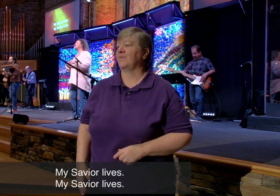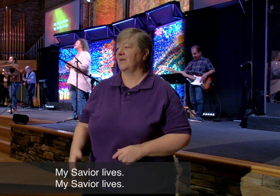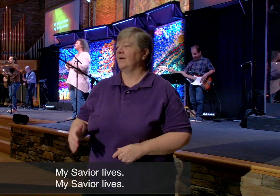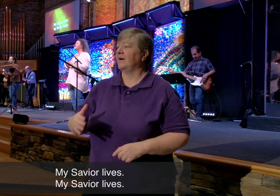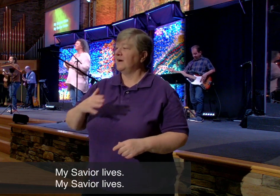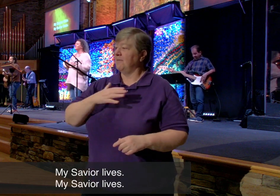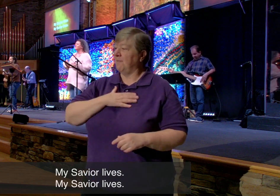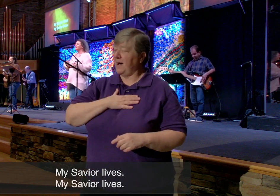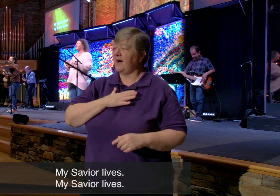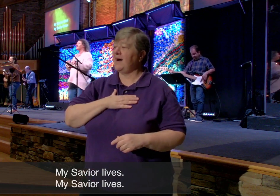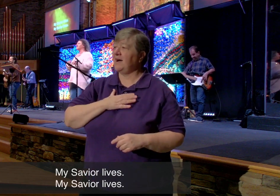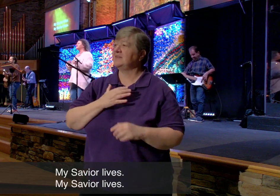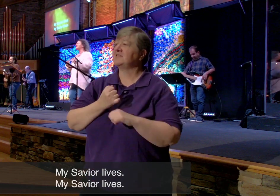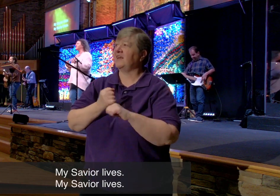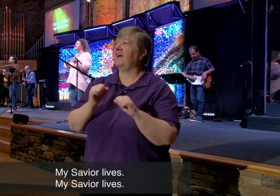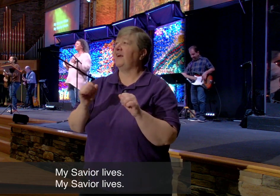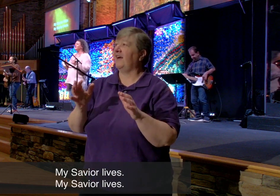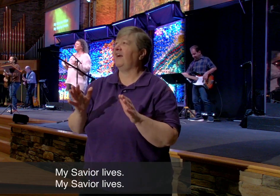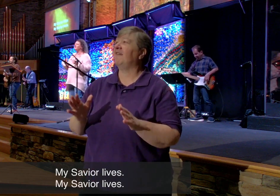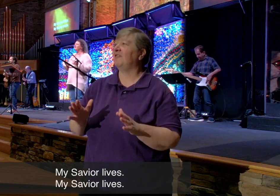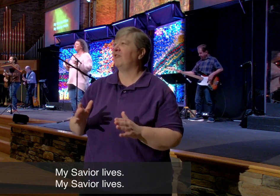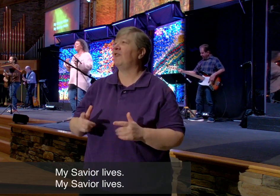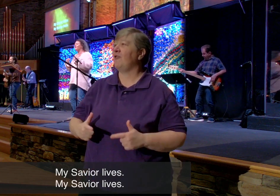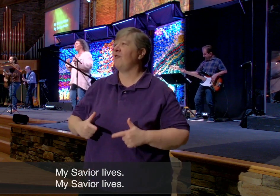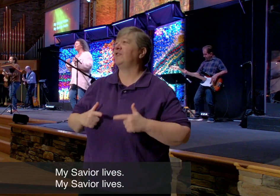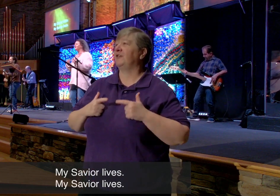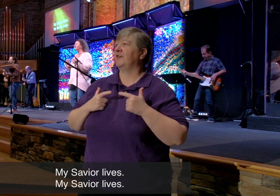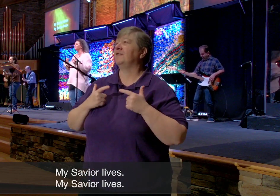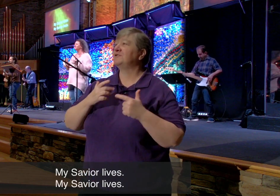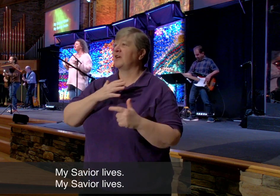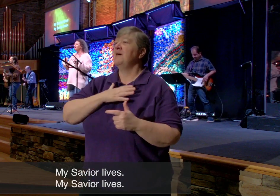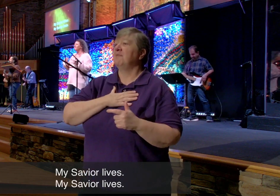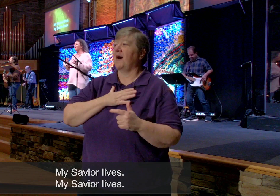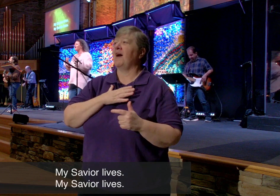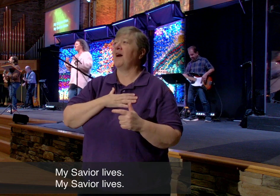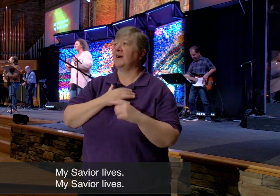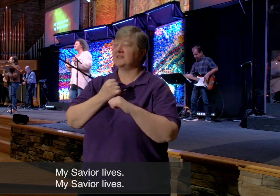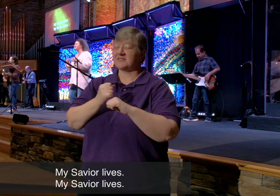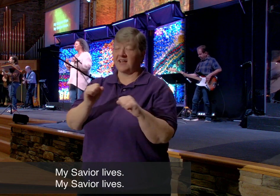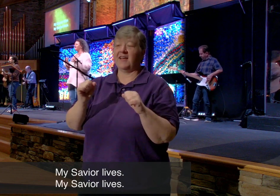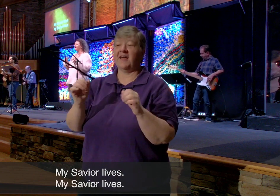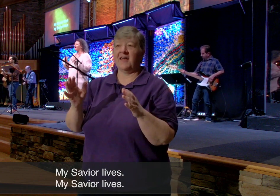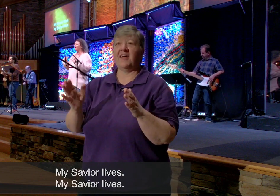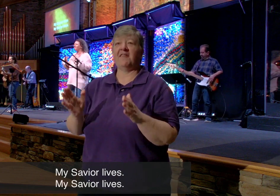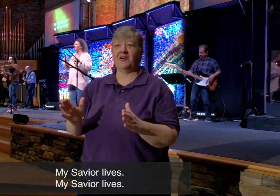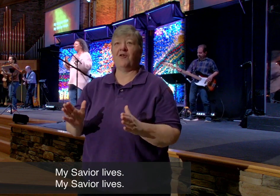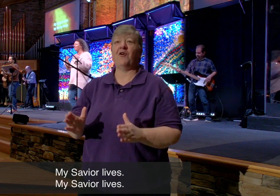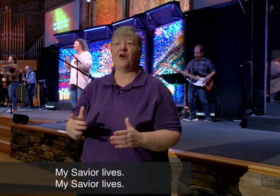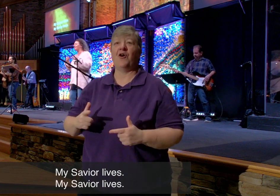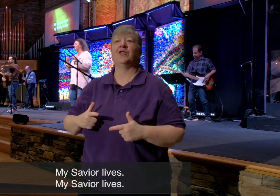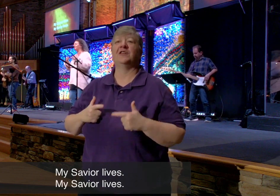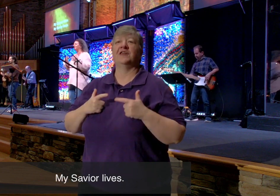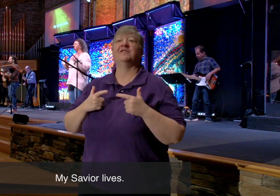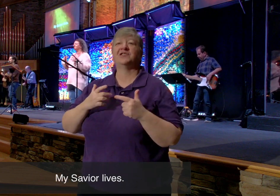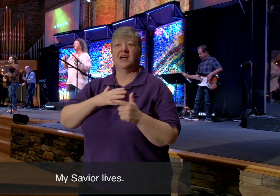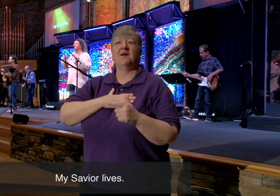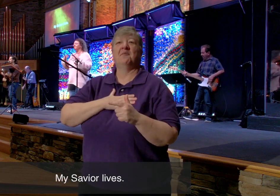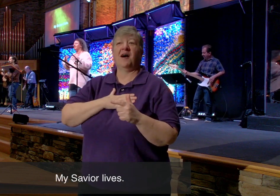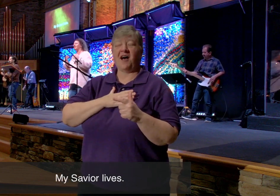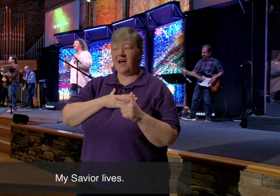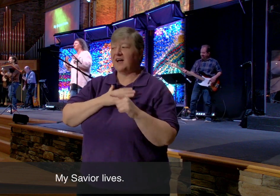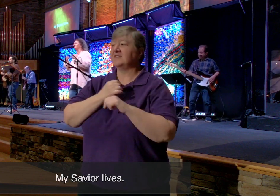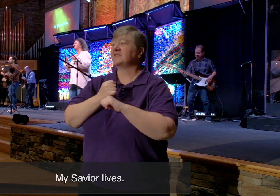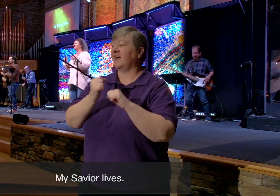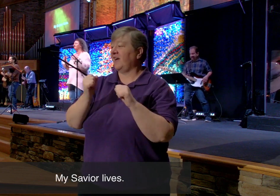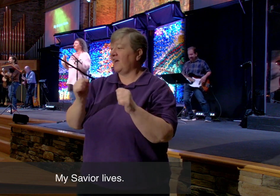As we lift them up. My Savior lives. My